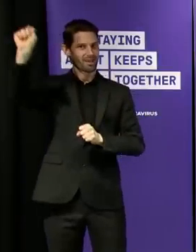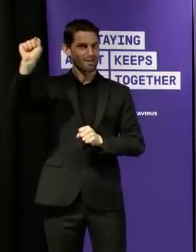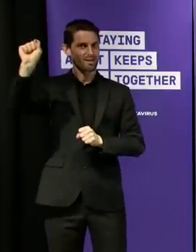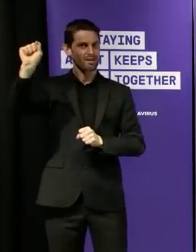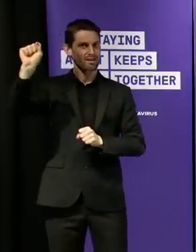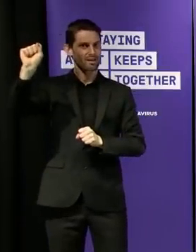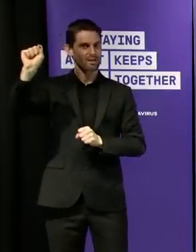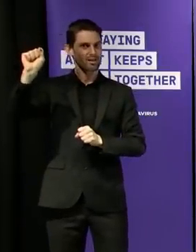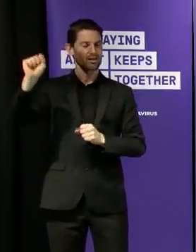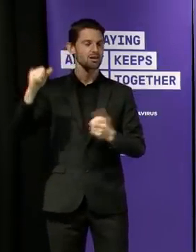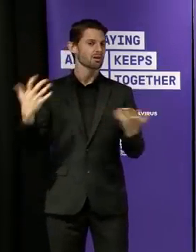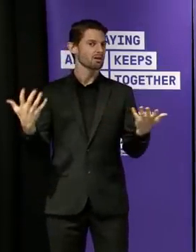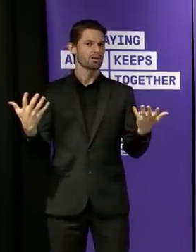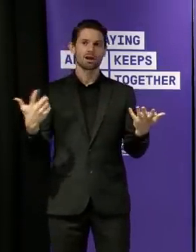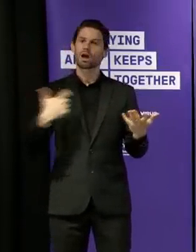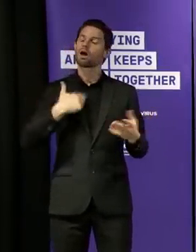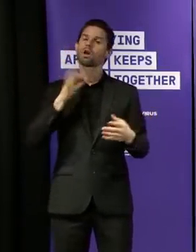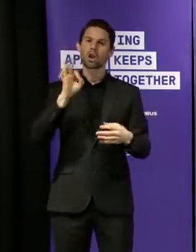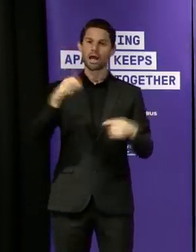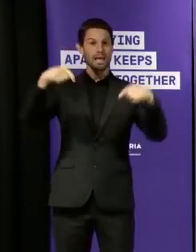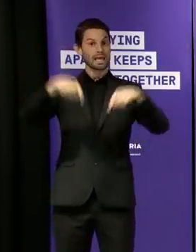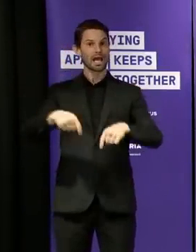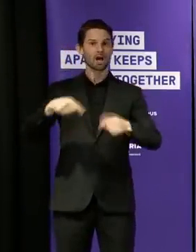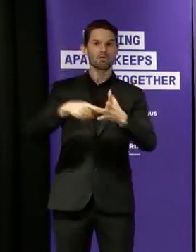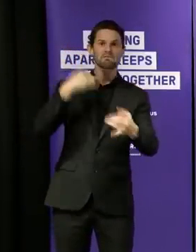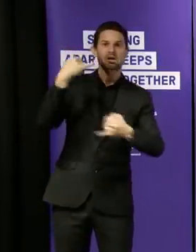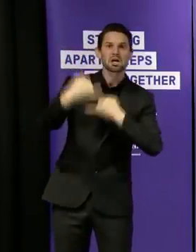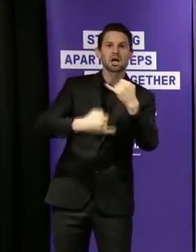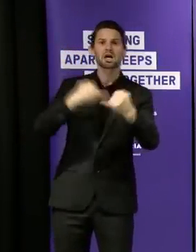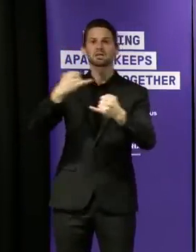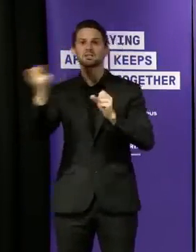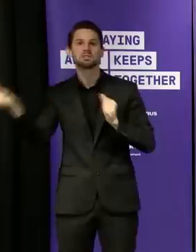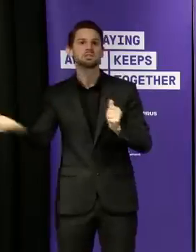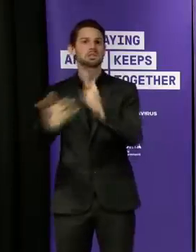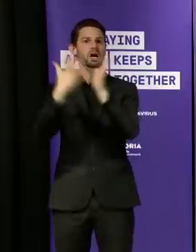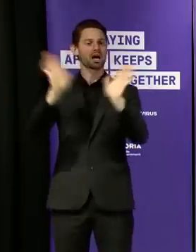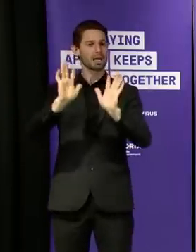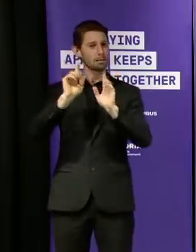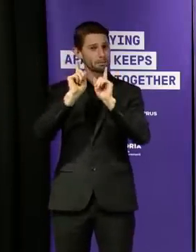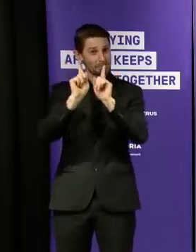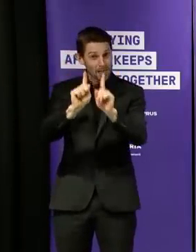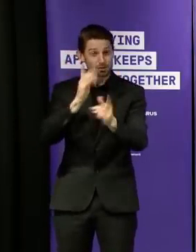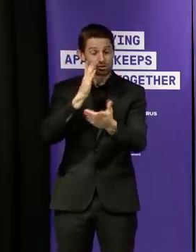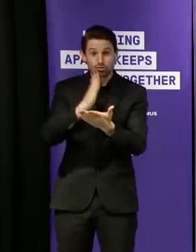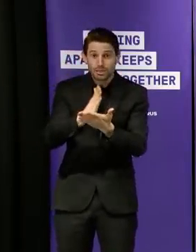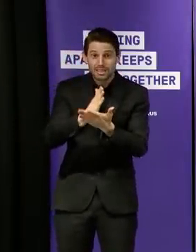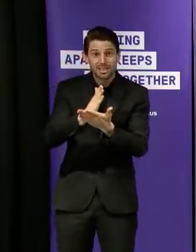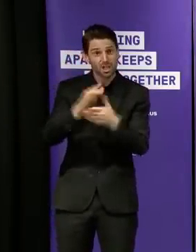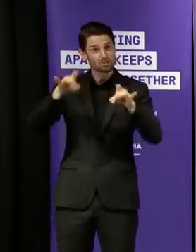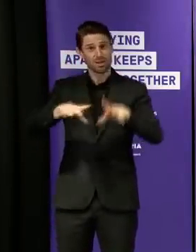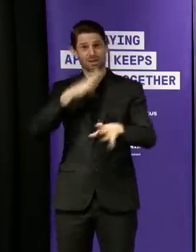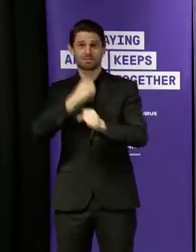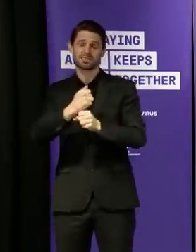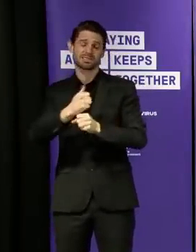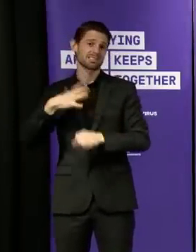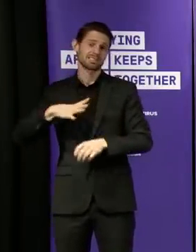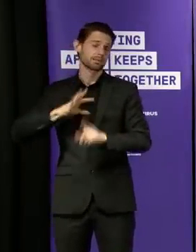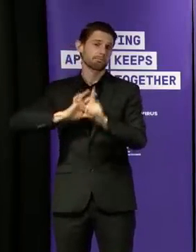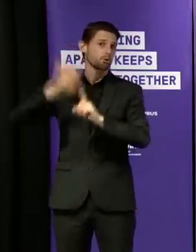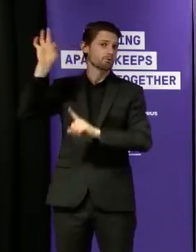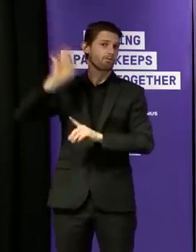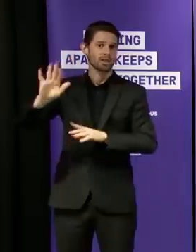this. I just want it fixed. And if this is the best we can do, that people may finish up coming here because no one's got the power or authority to stop